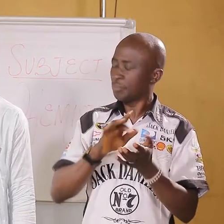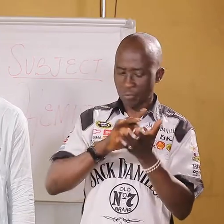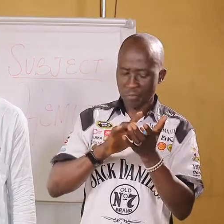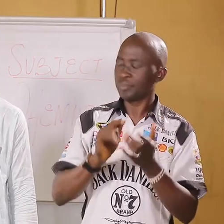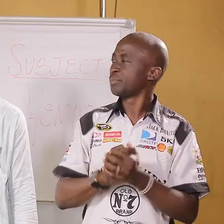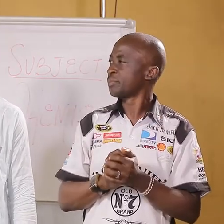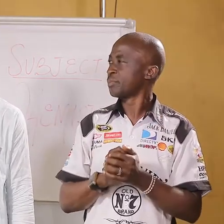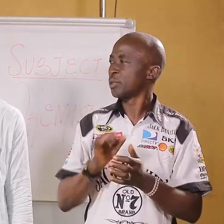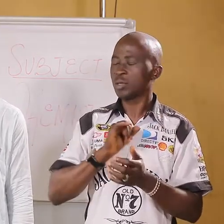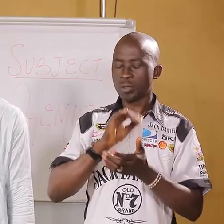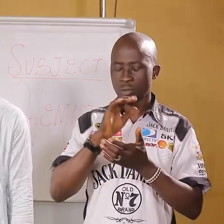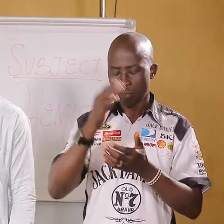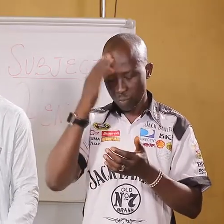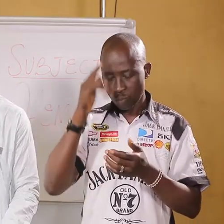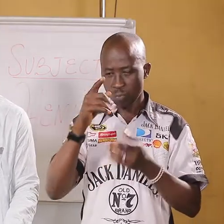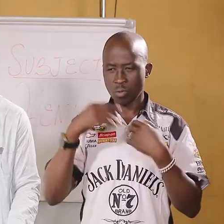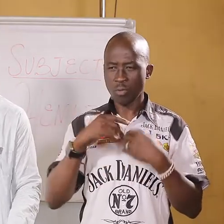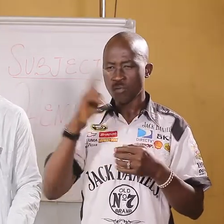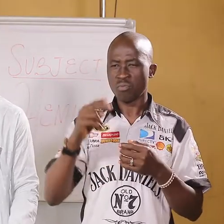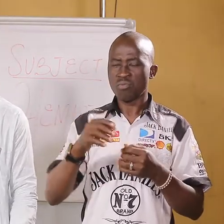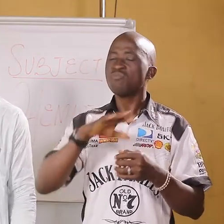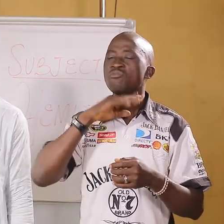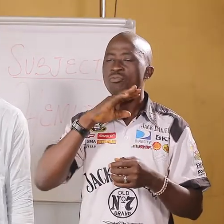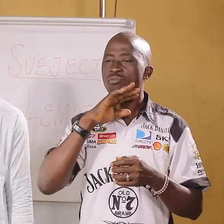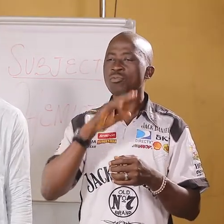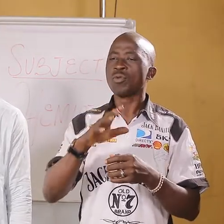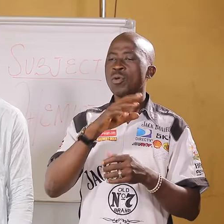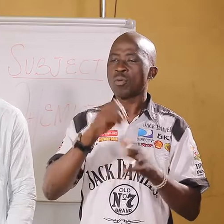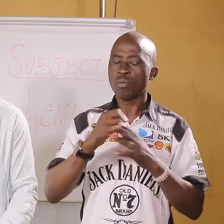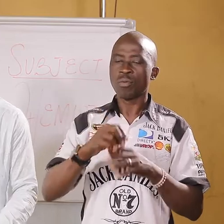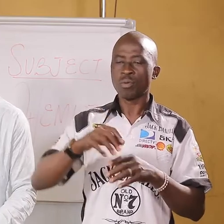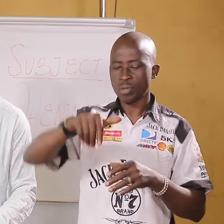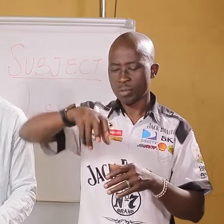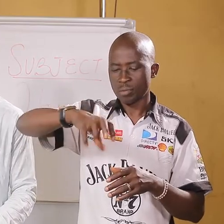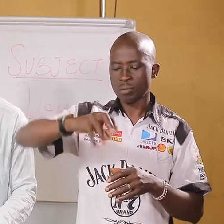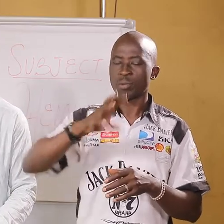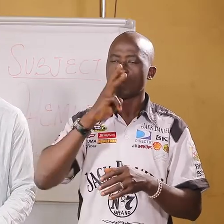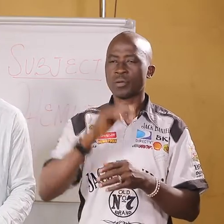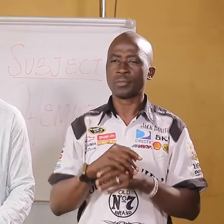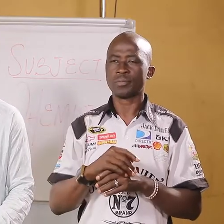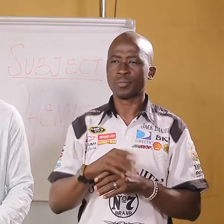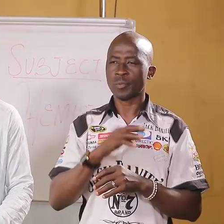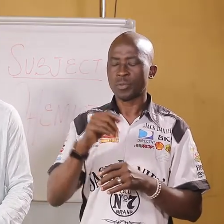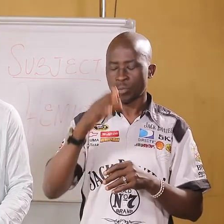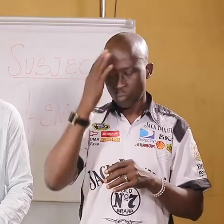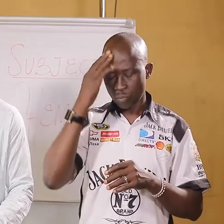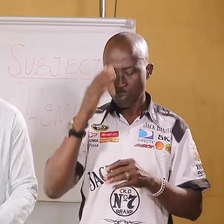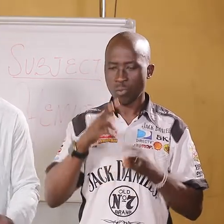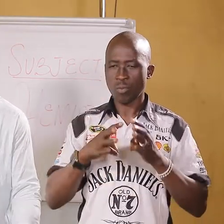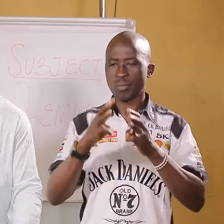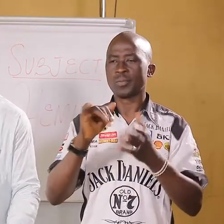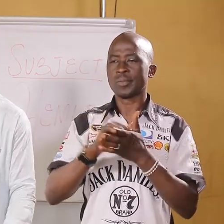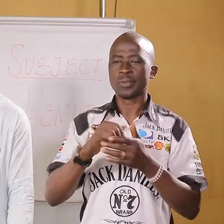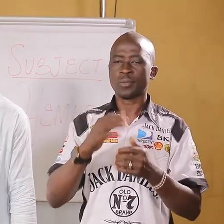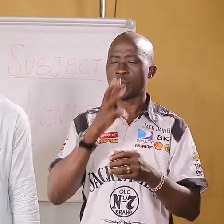most of you have used tap water, and there are a lot of things in tap water. I believe you know there are processes in which the water will follow before